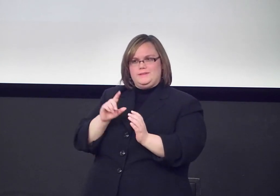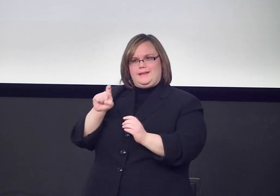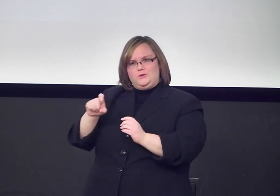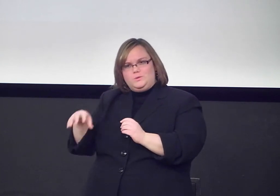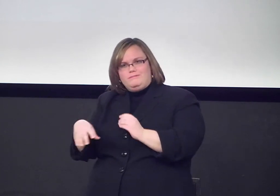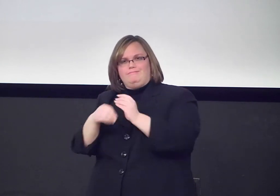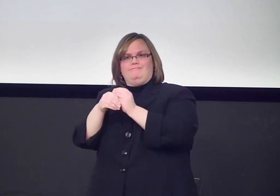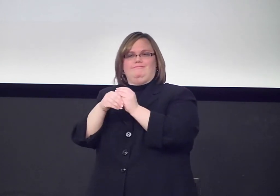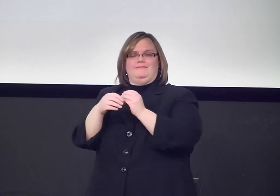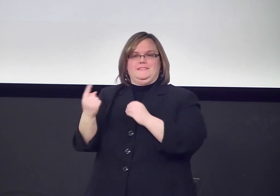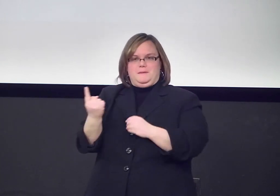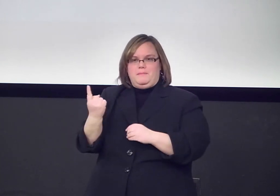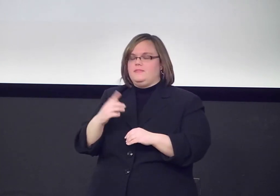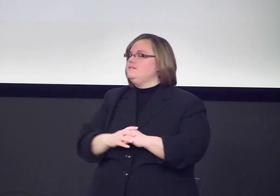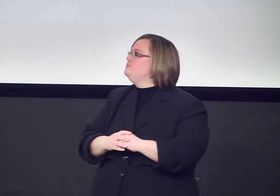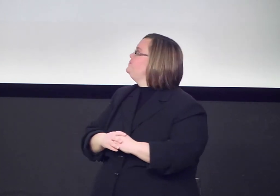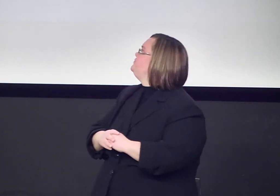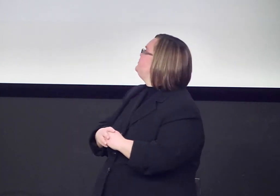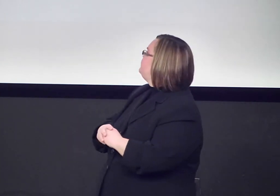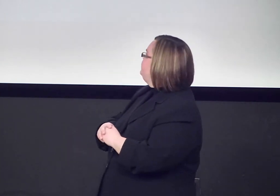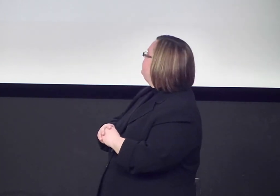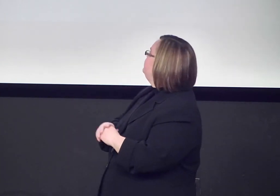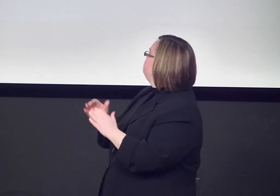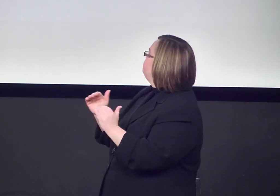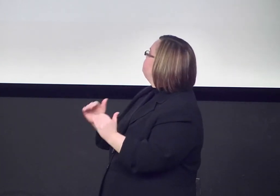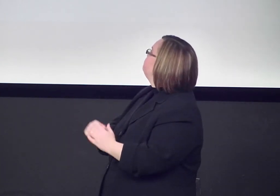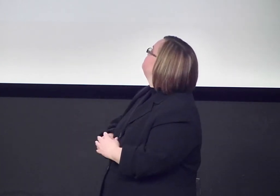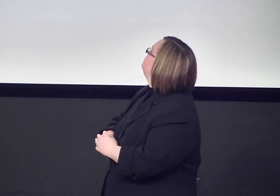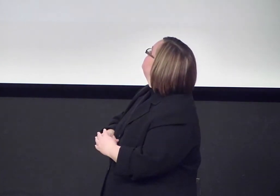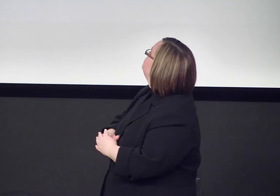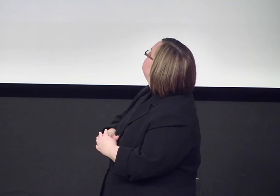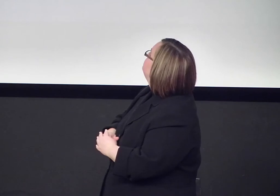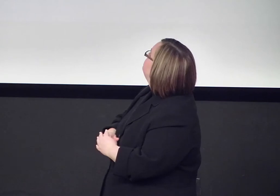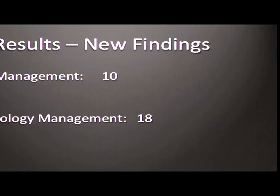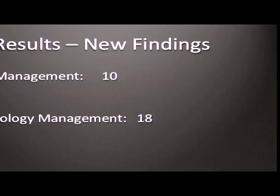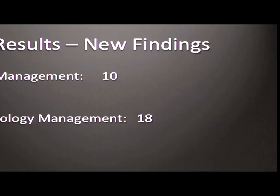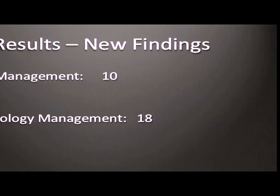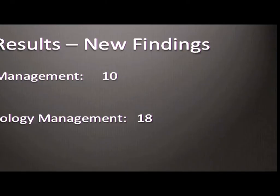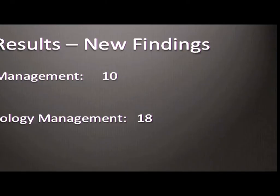the calls, technology, and having to resolve that issue.